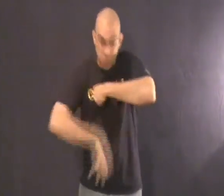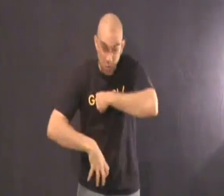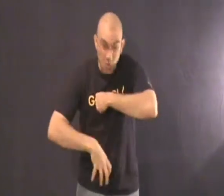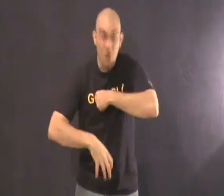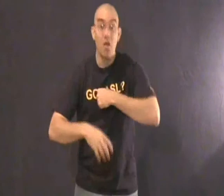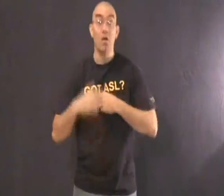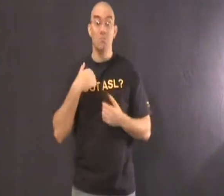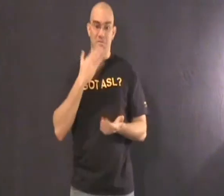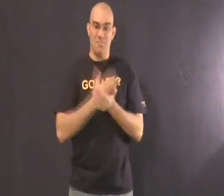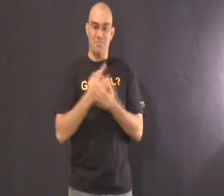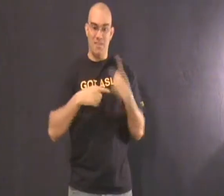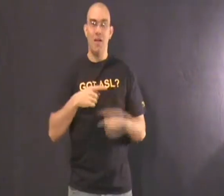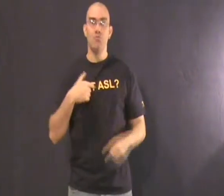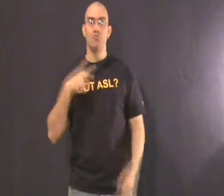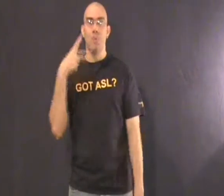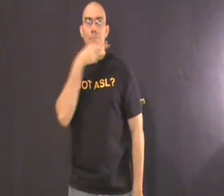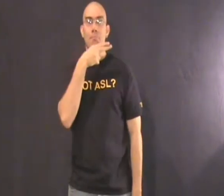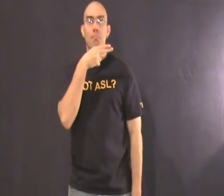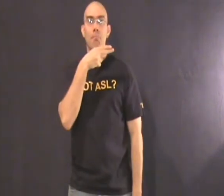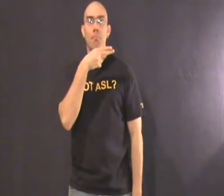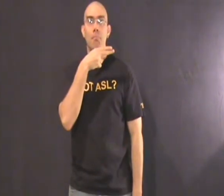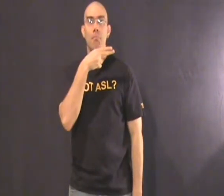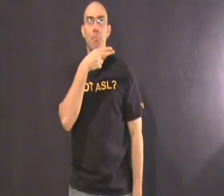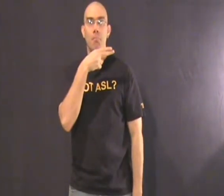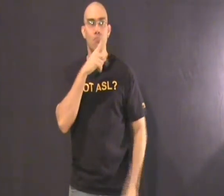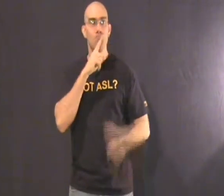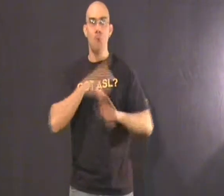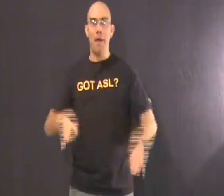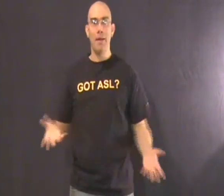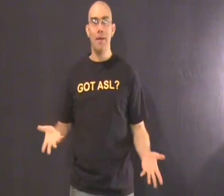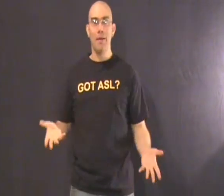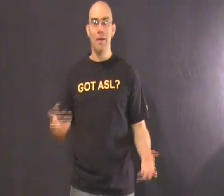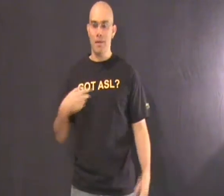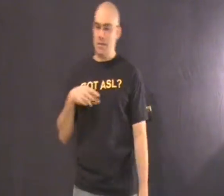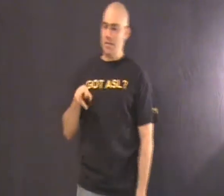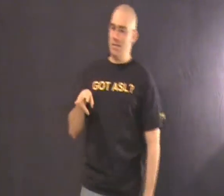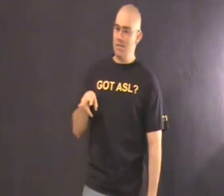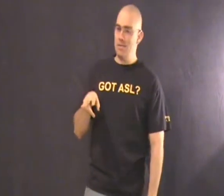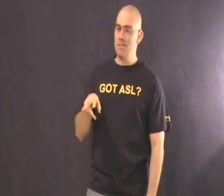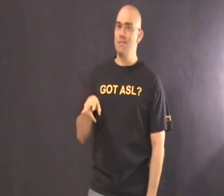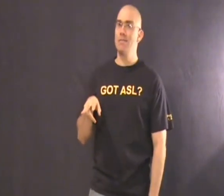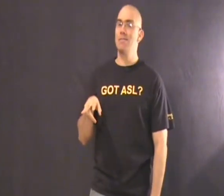So he scratched my arm, so I would stop signing and therefore stop talking and be quiet.